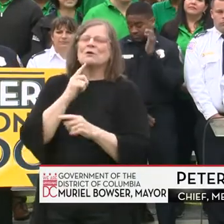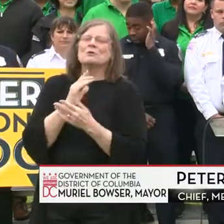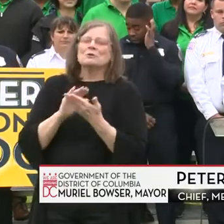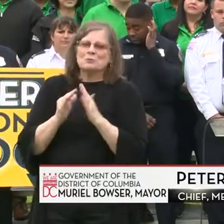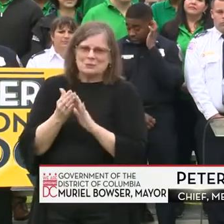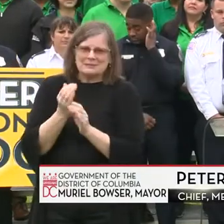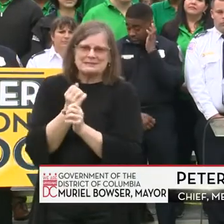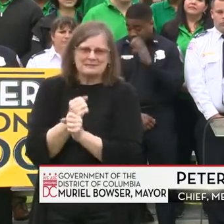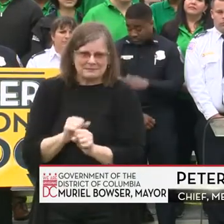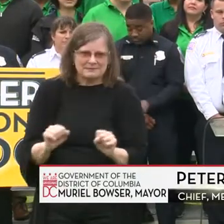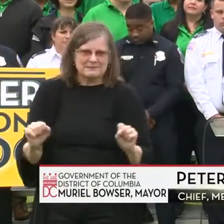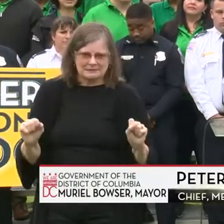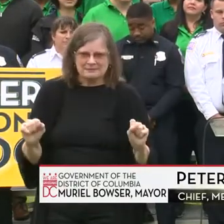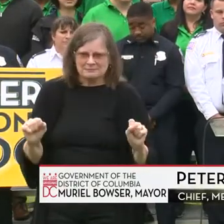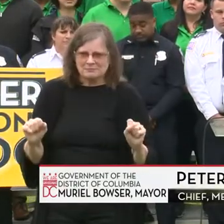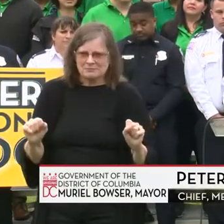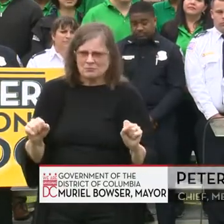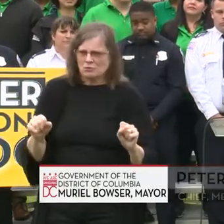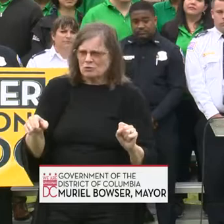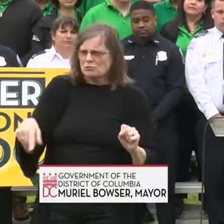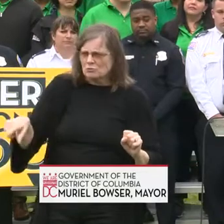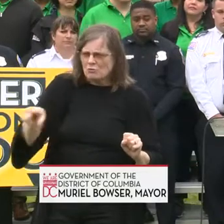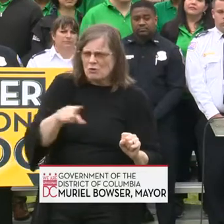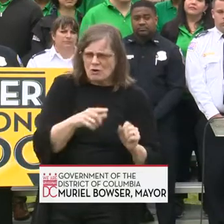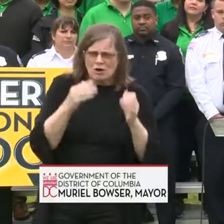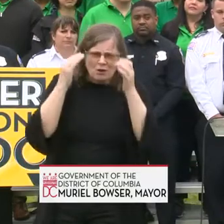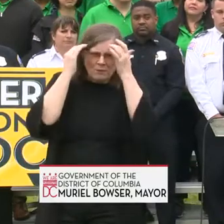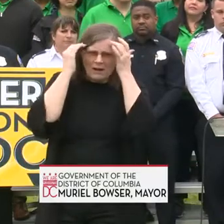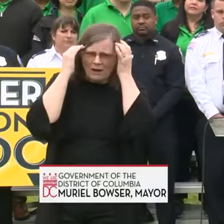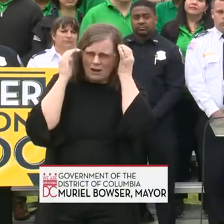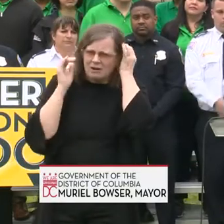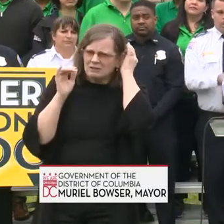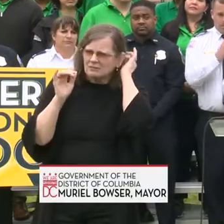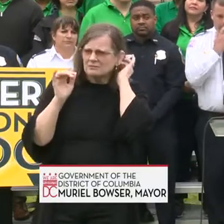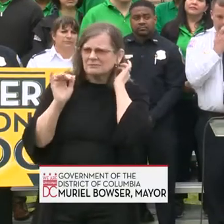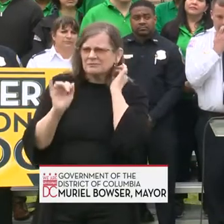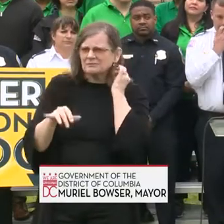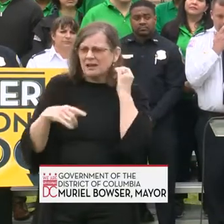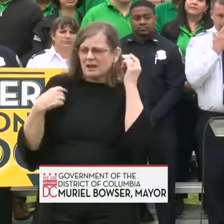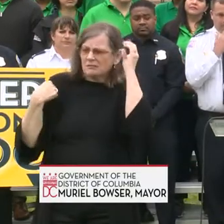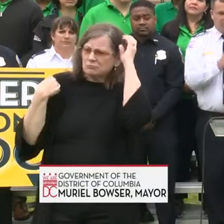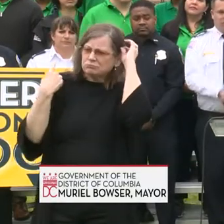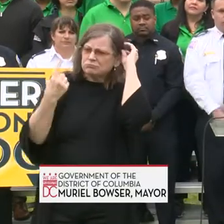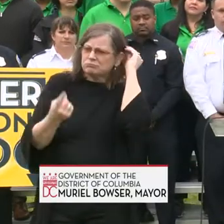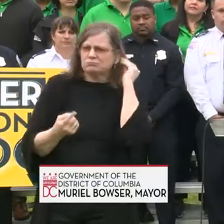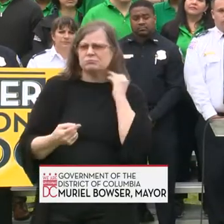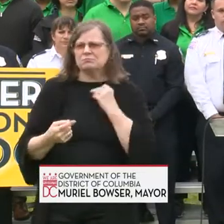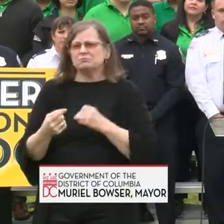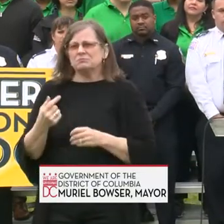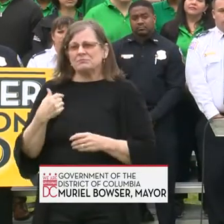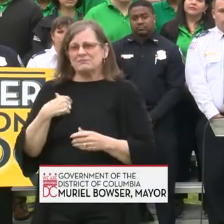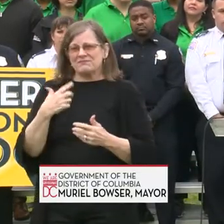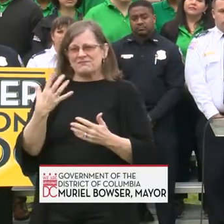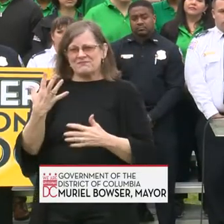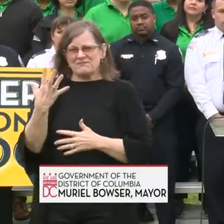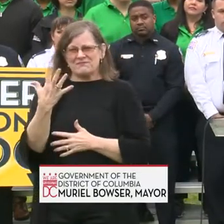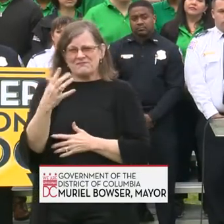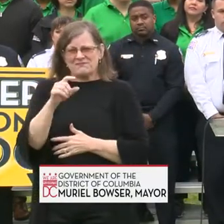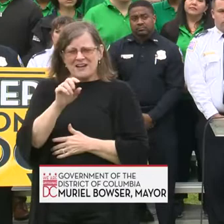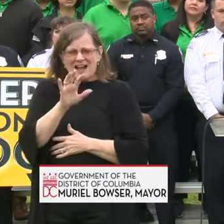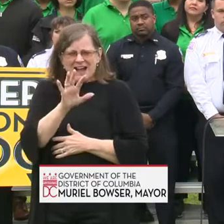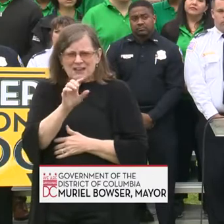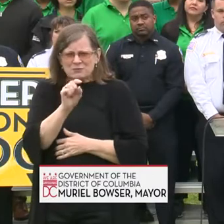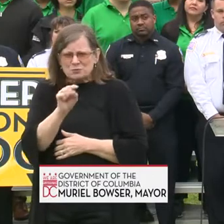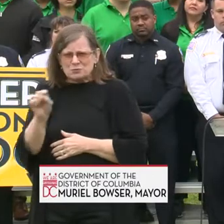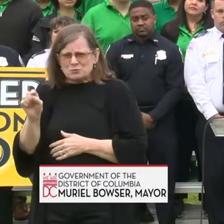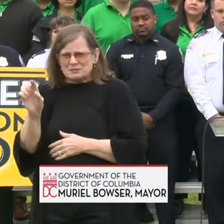As you are aware, in the past 10 summers, MPD's Summer Crime Initiative has identified 5 to 6 focused areas